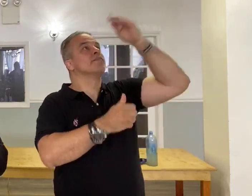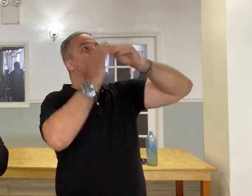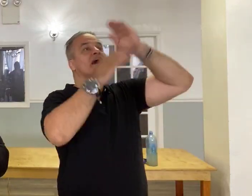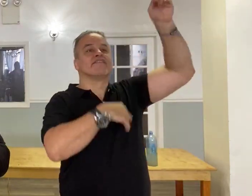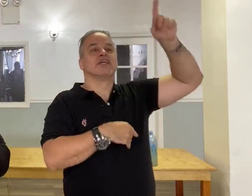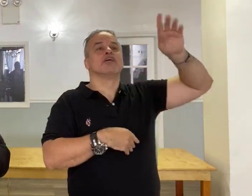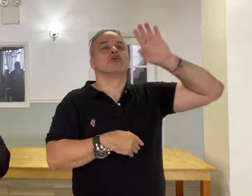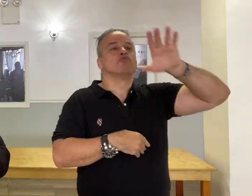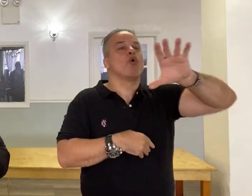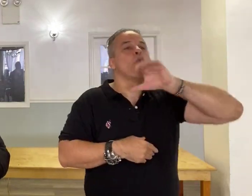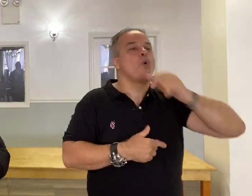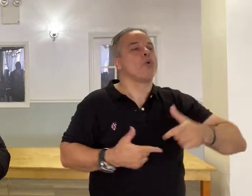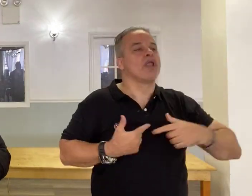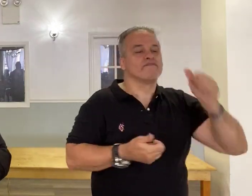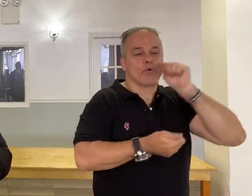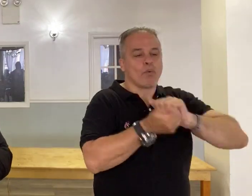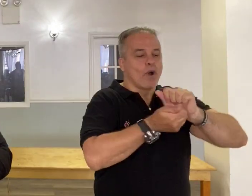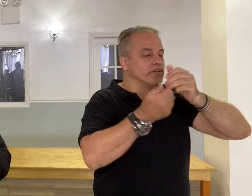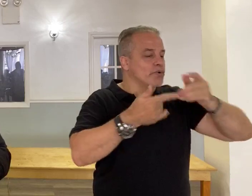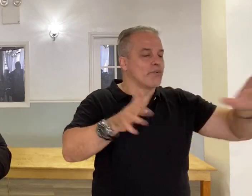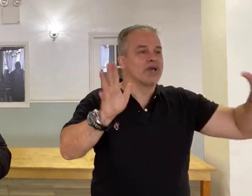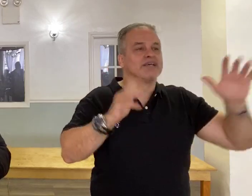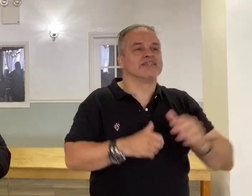and faithful.